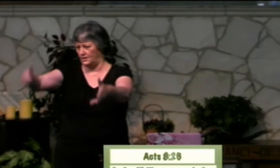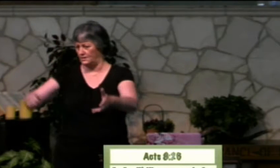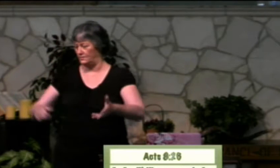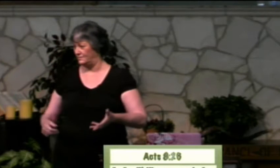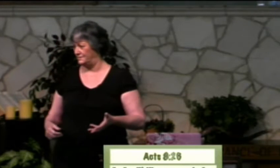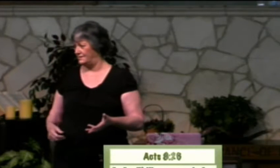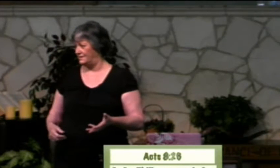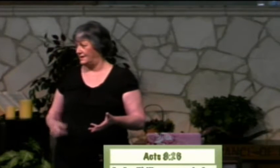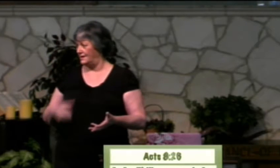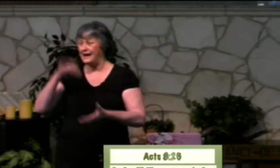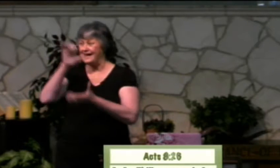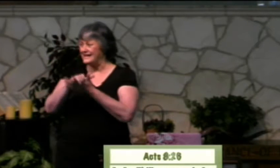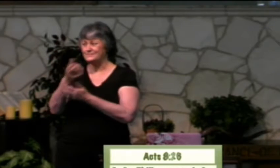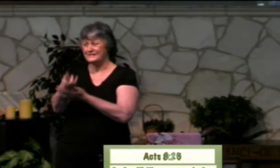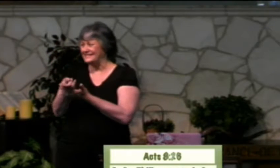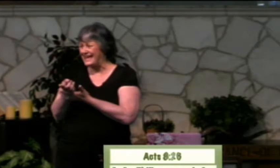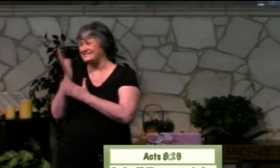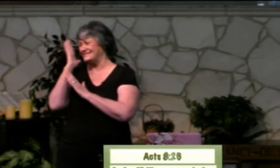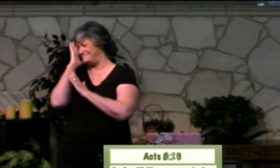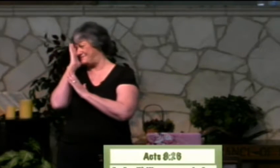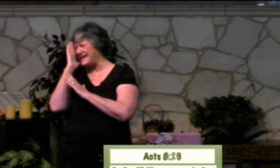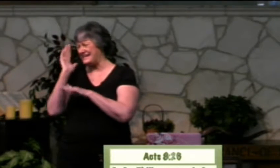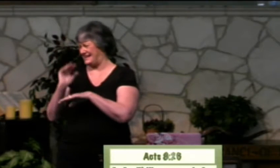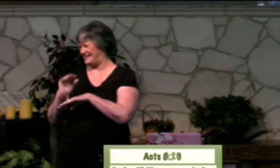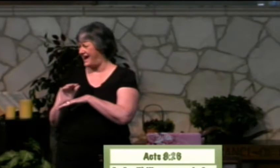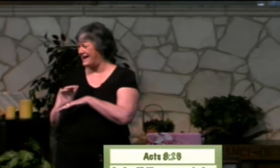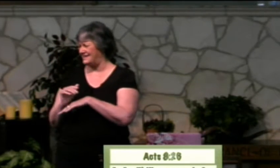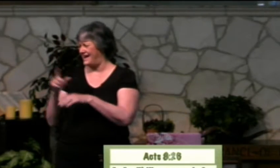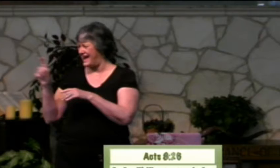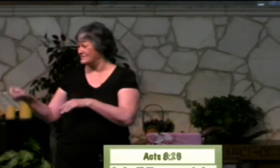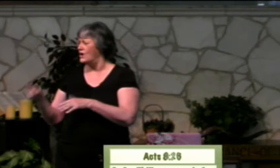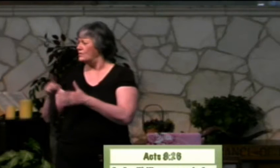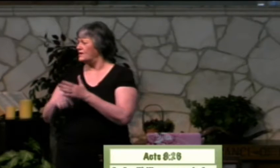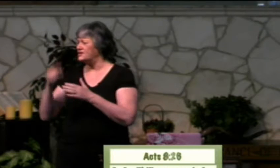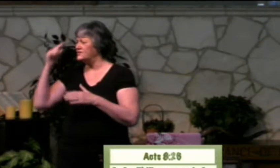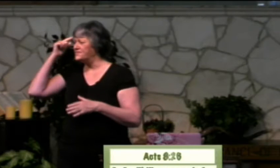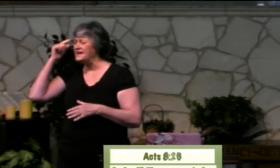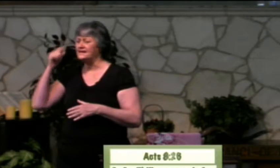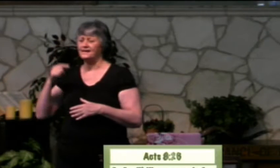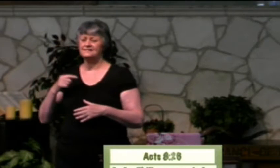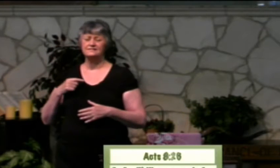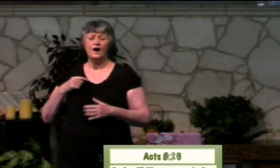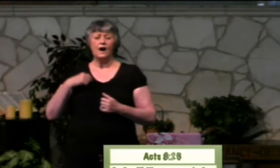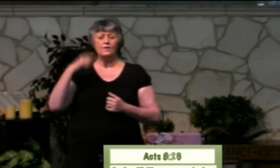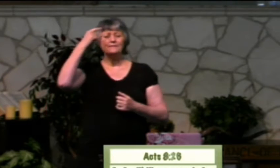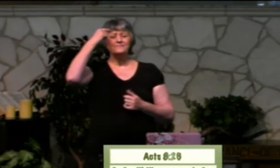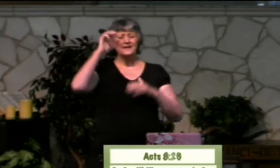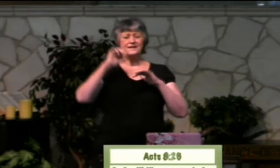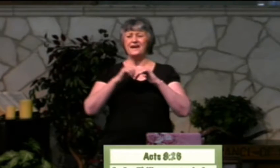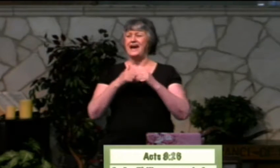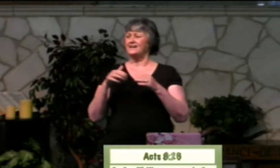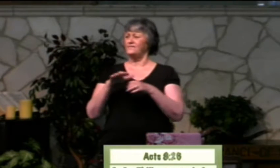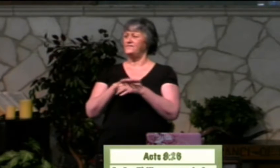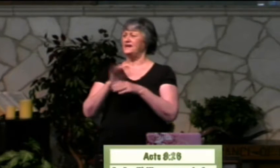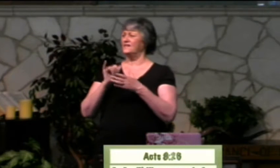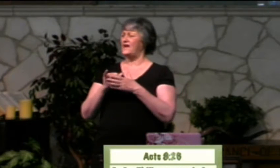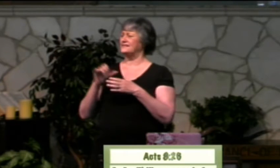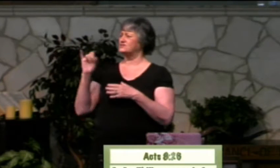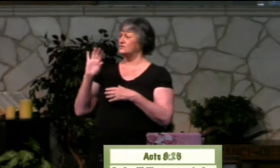tomorrow. My husband lays in bed at night and I ask, what are you thinking? He says, oh, I'm thinking how to fill that